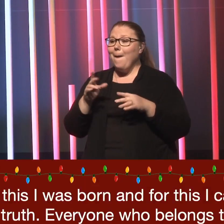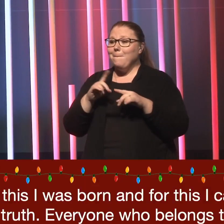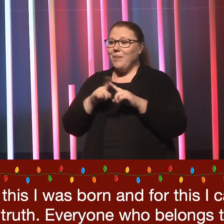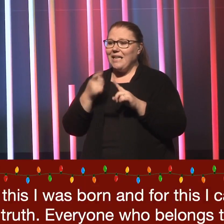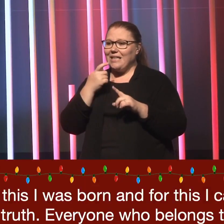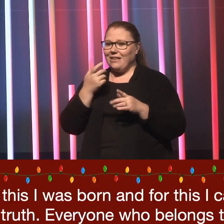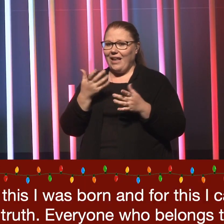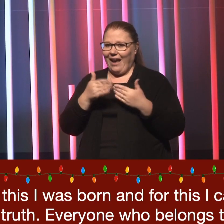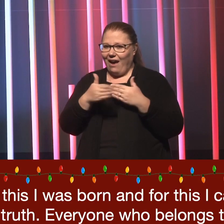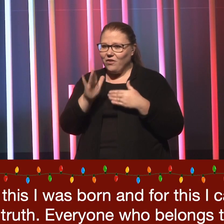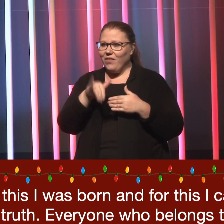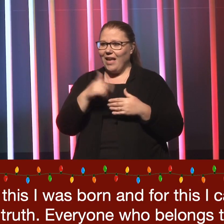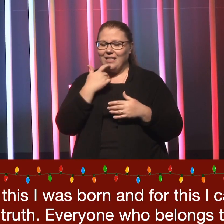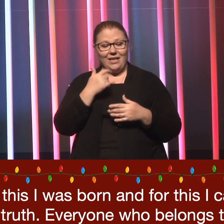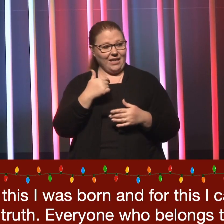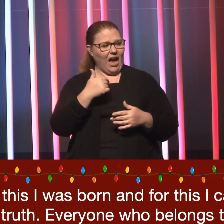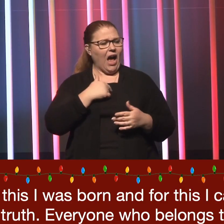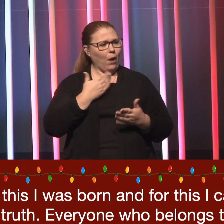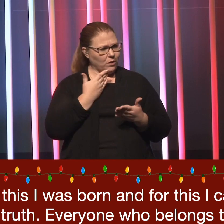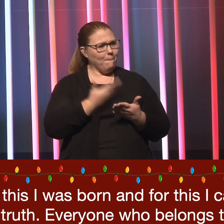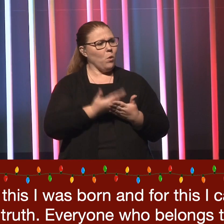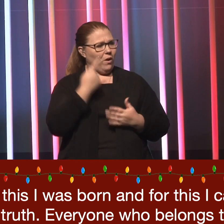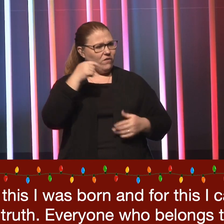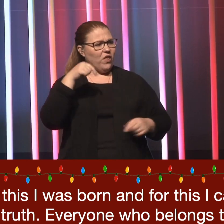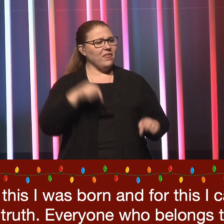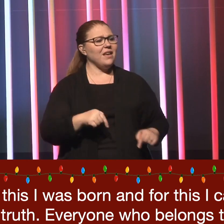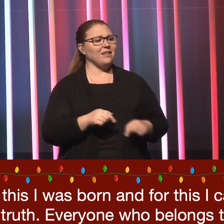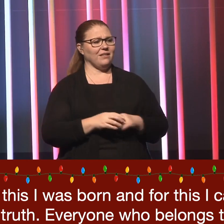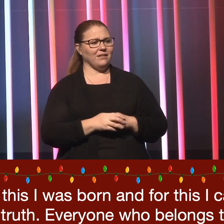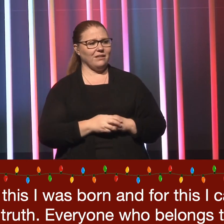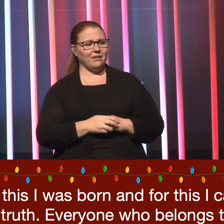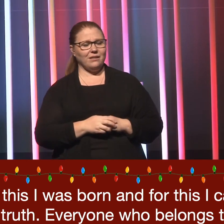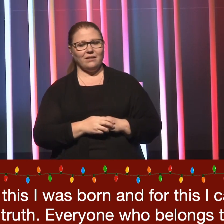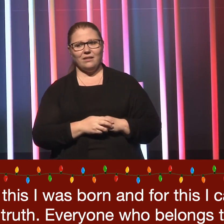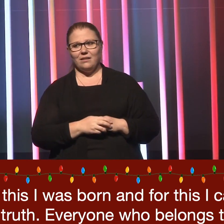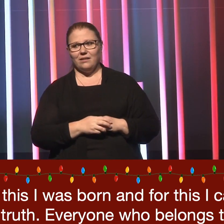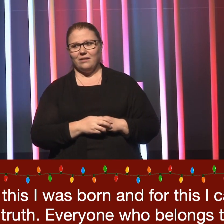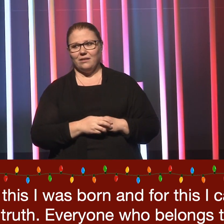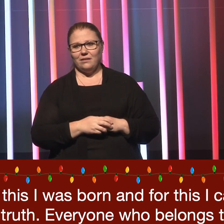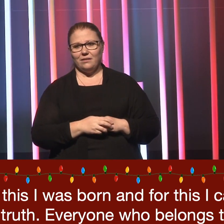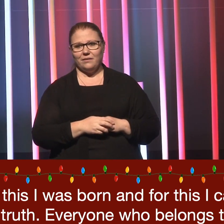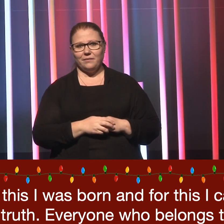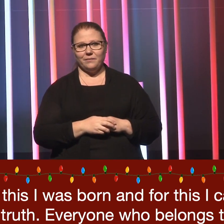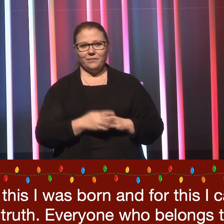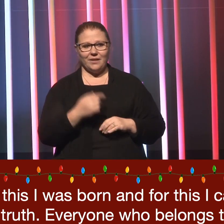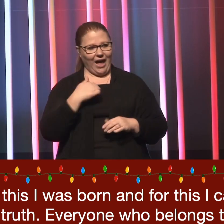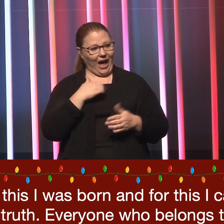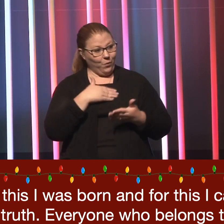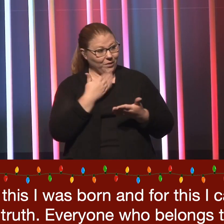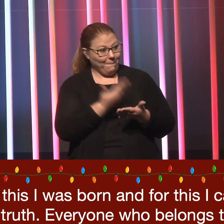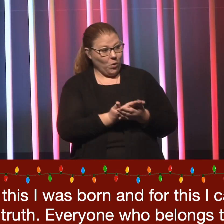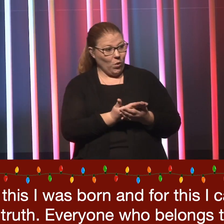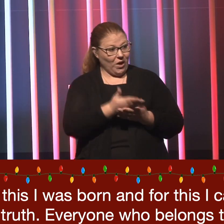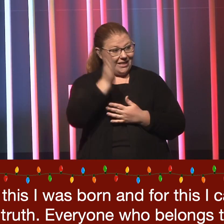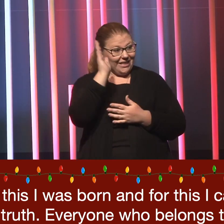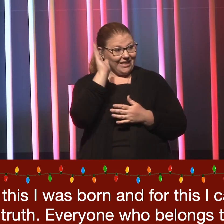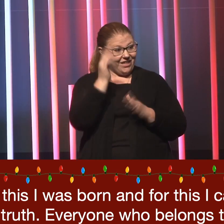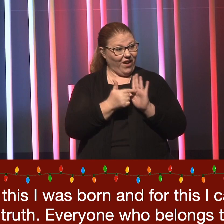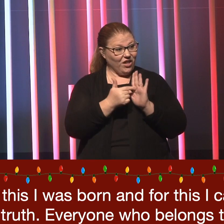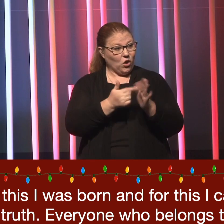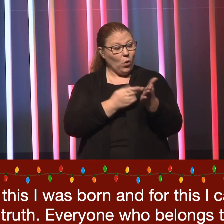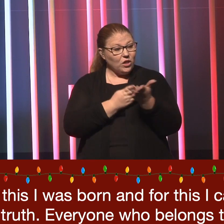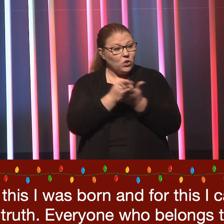says, for I was born for this. Oh. I came into the world to testify to the